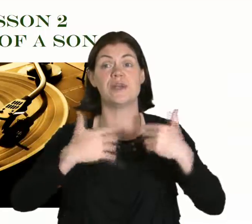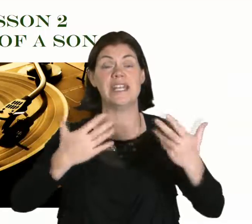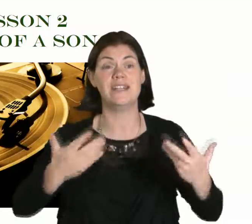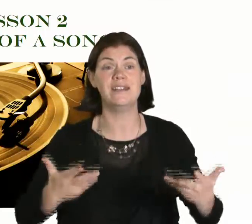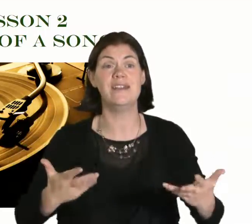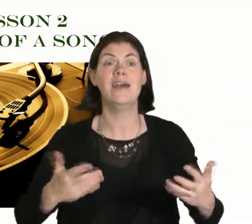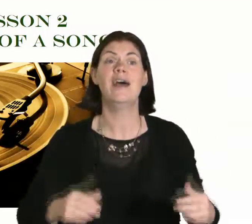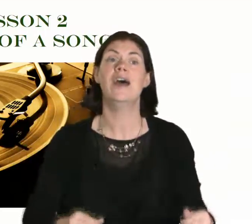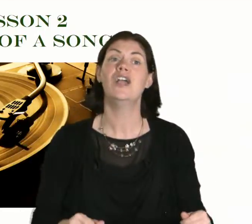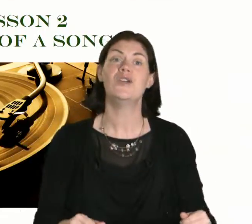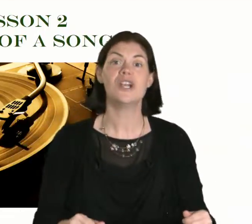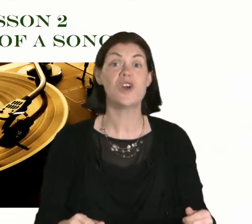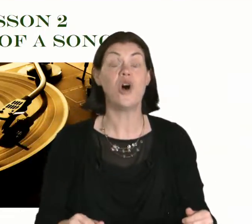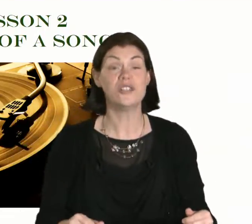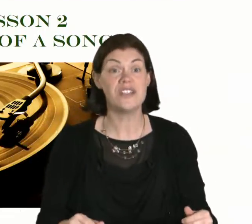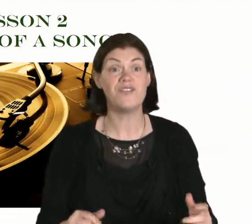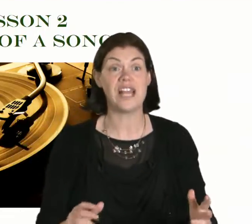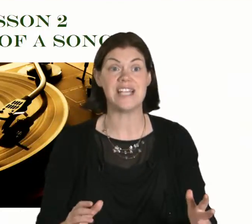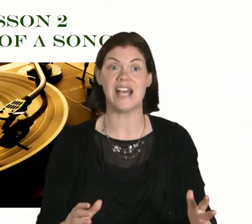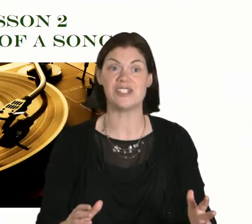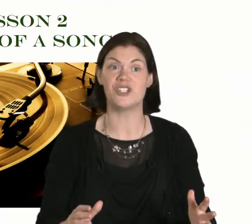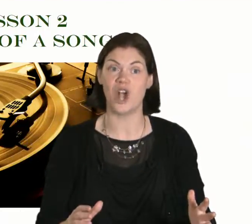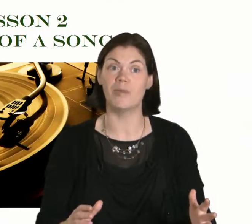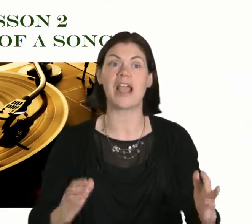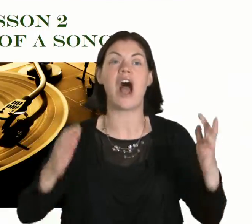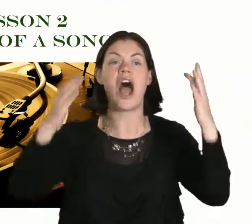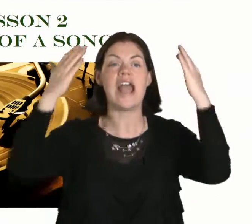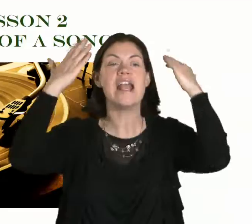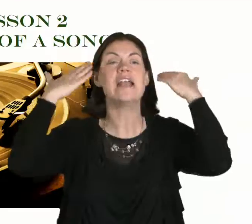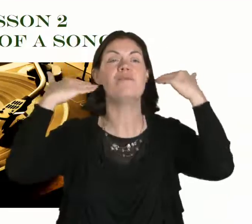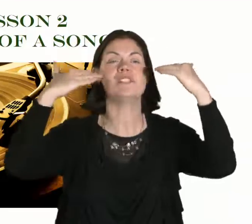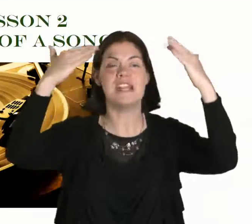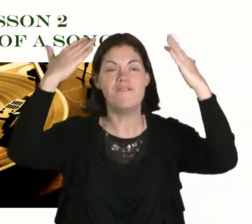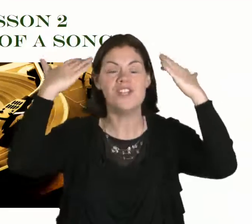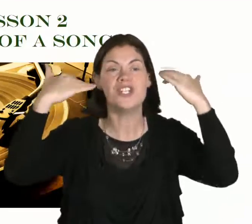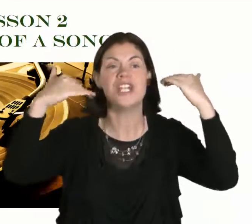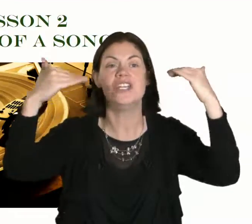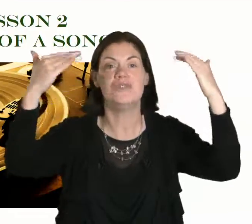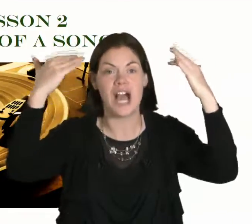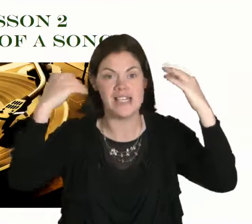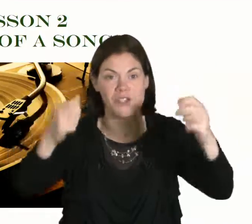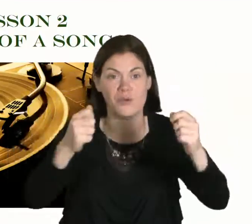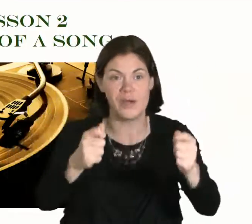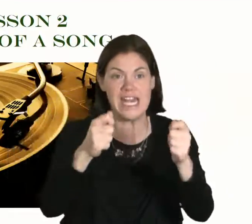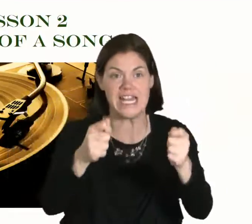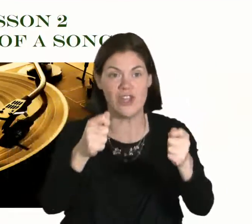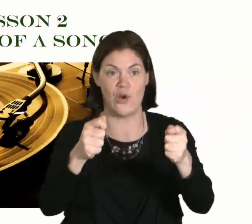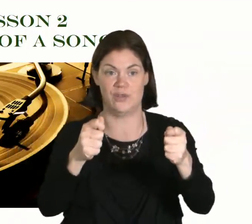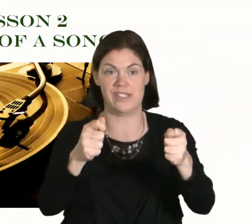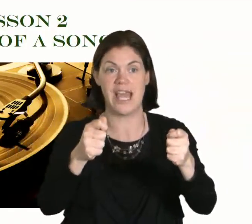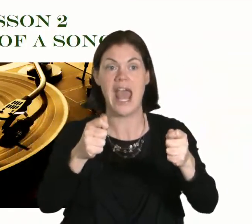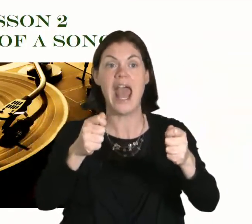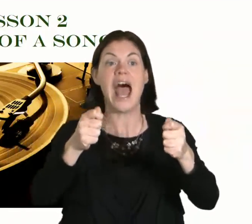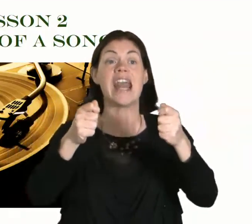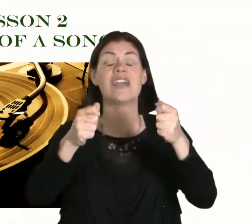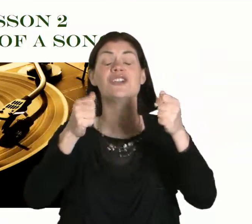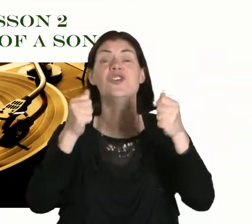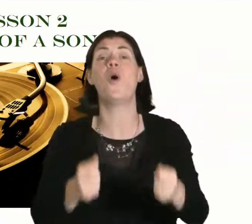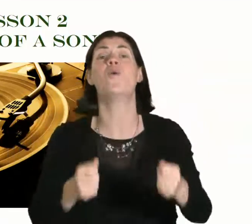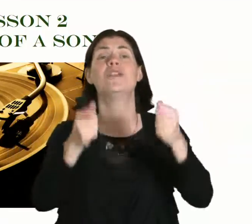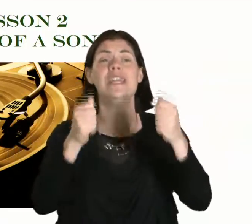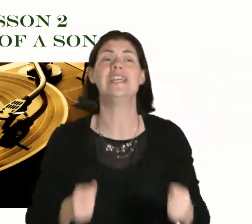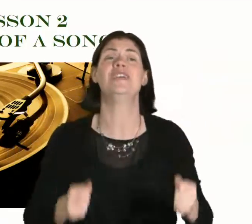just written, you guys all did a fantastic job. Like, I was envisioning you guys reading those, and